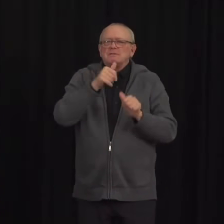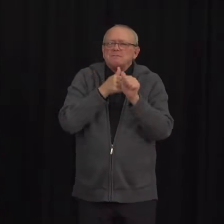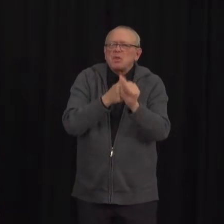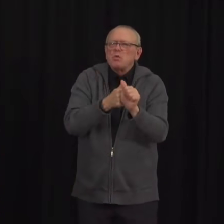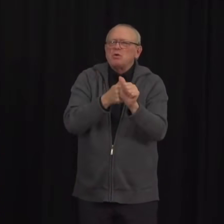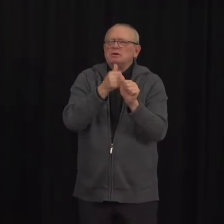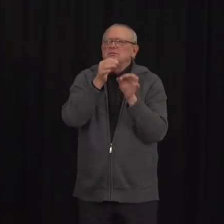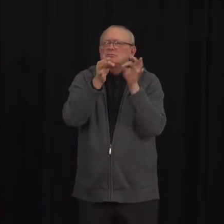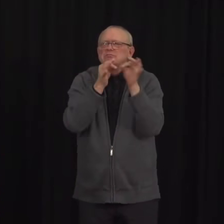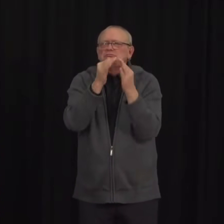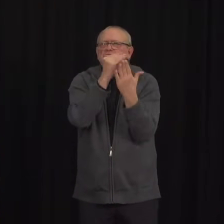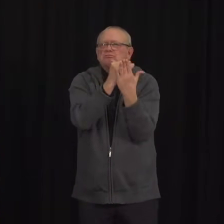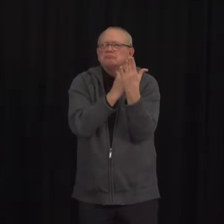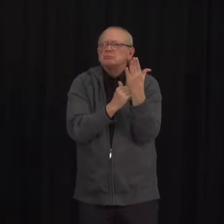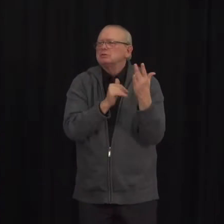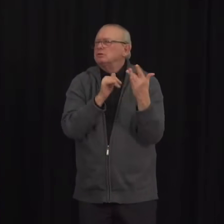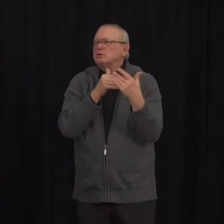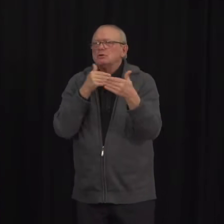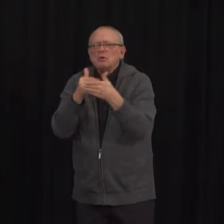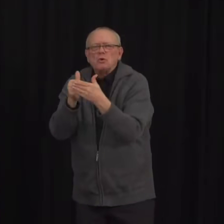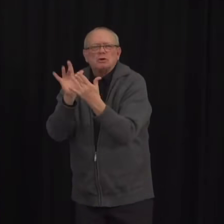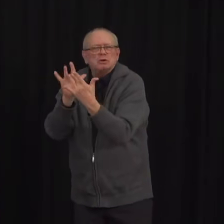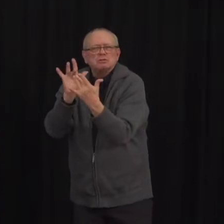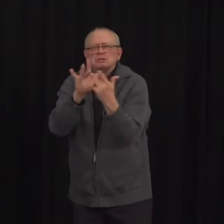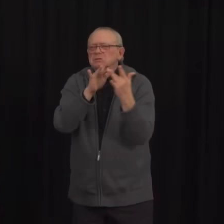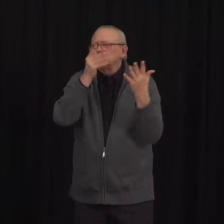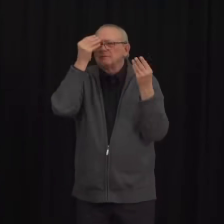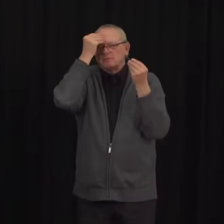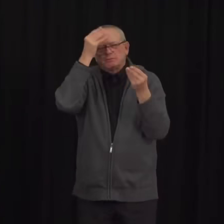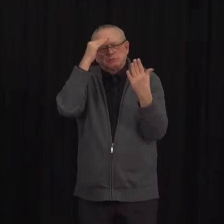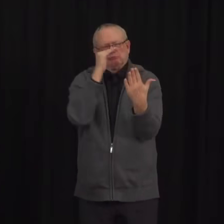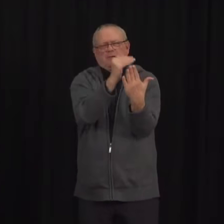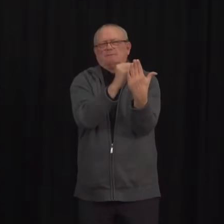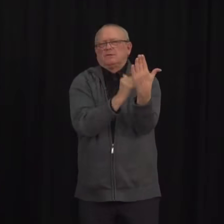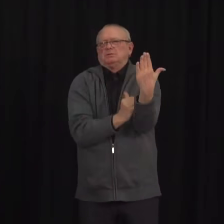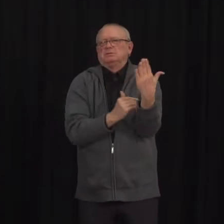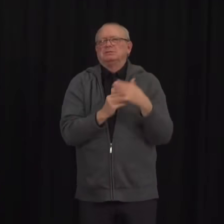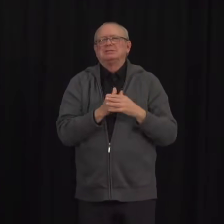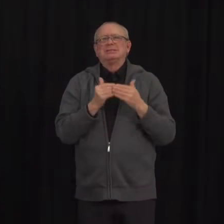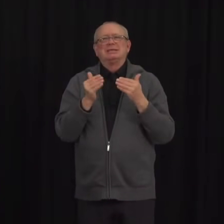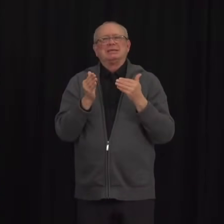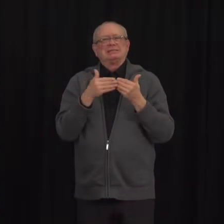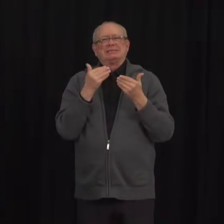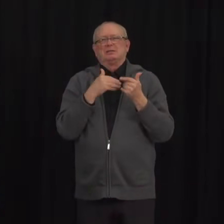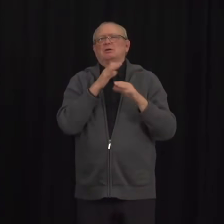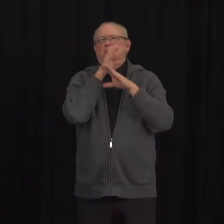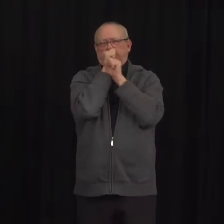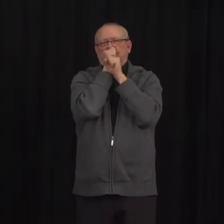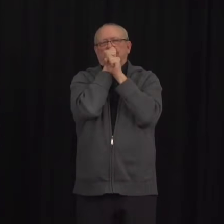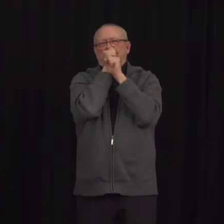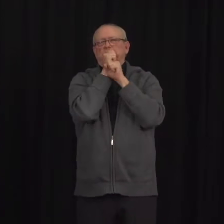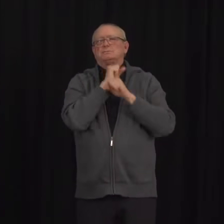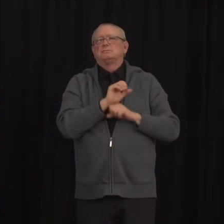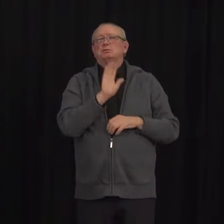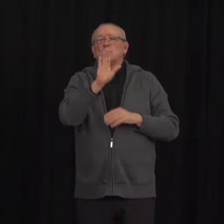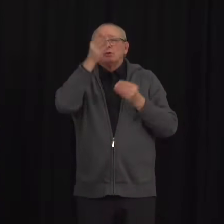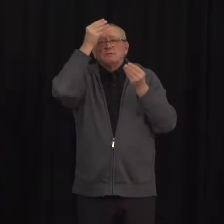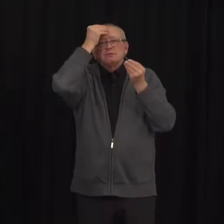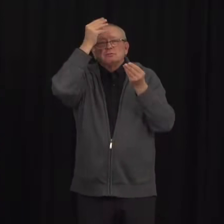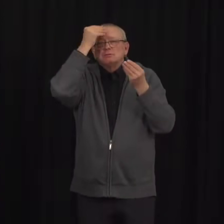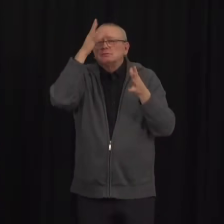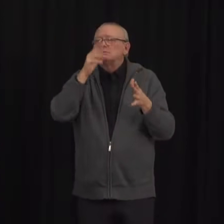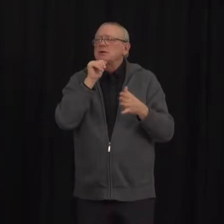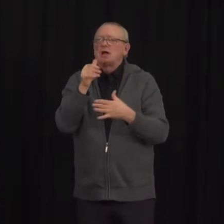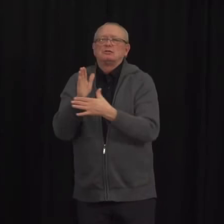information. They have made it easy and it is anonymous. Your information is not shared with the close contacts you enter